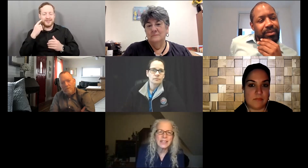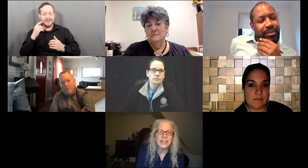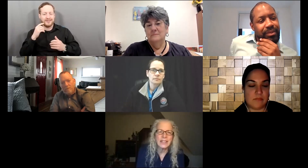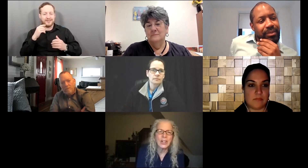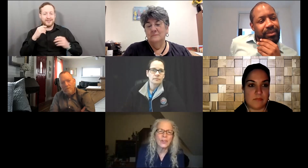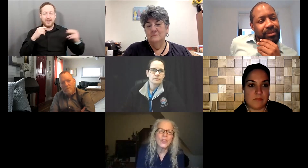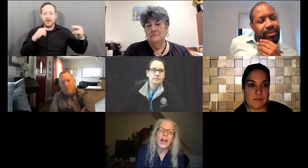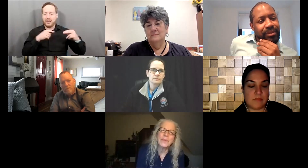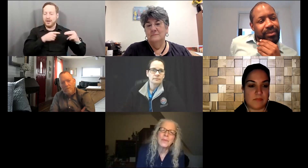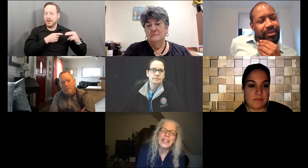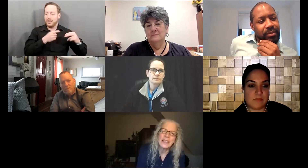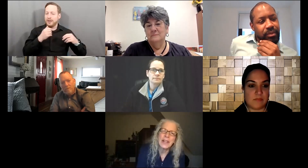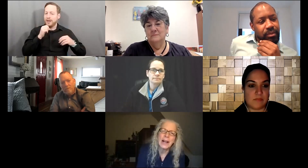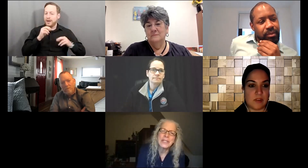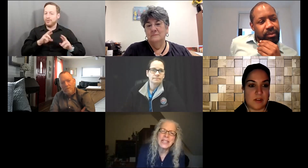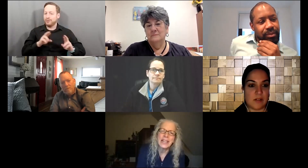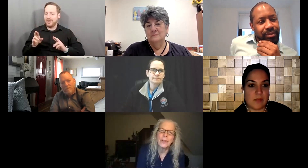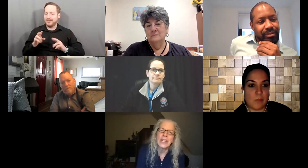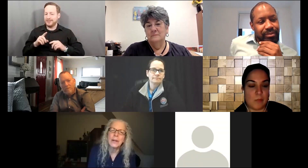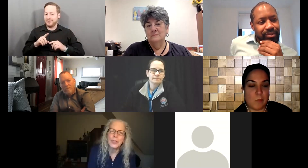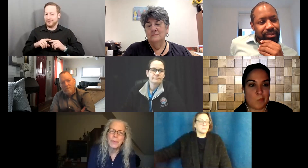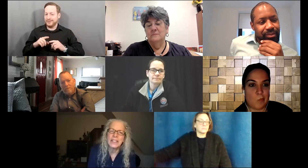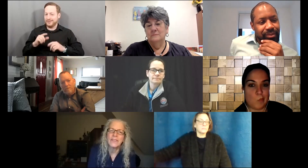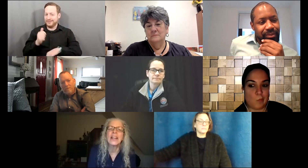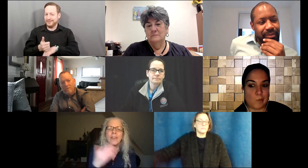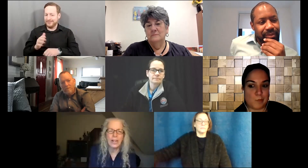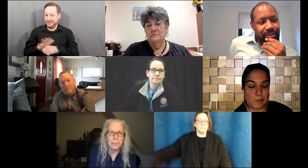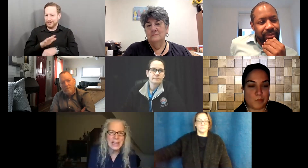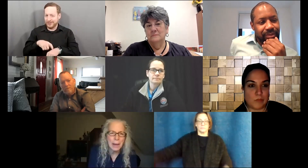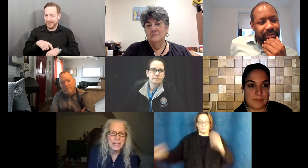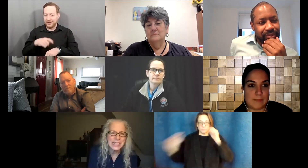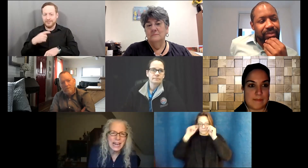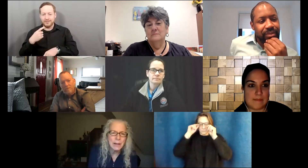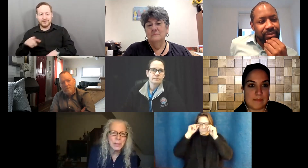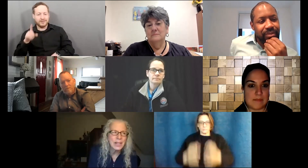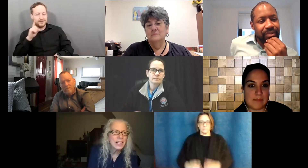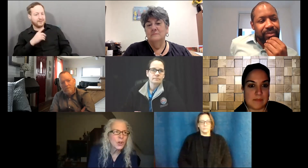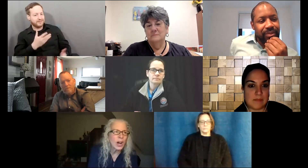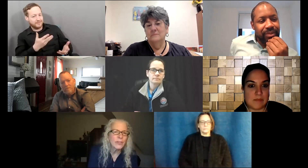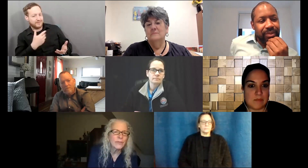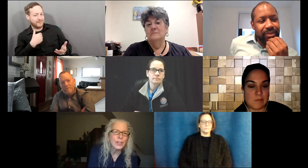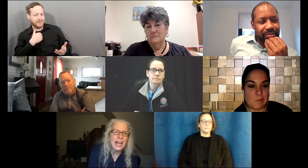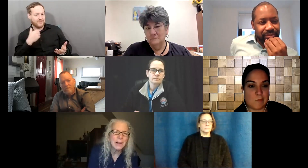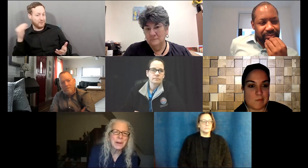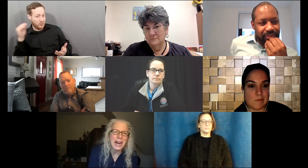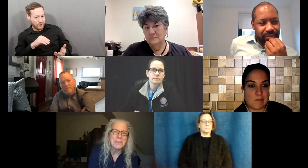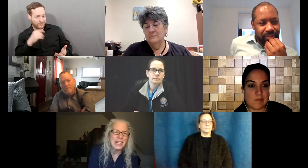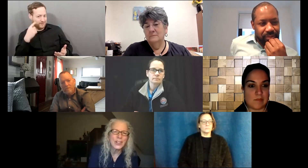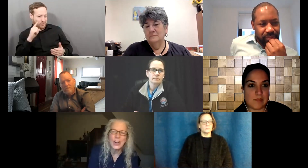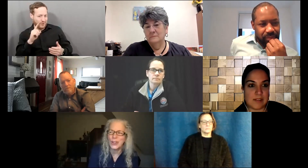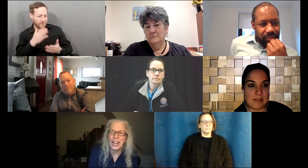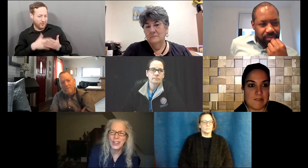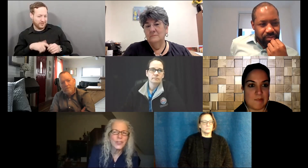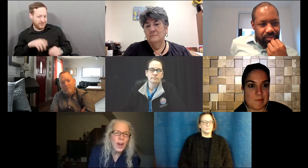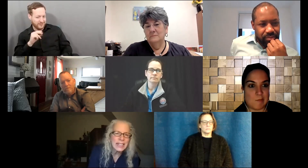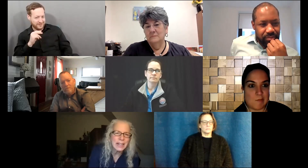That's, so that's something I was thinking from their perspective. They're not ready to make that big step to offer full-time, but I'm like, no,